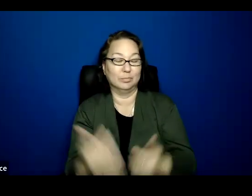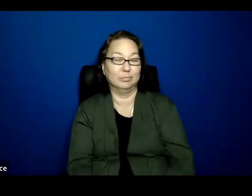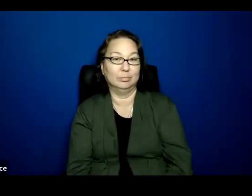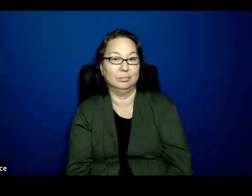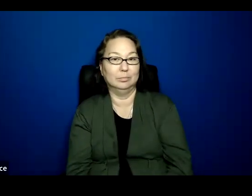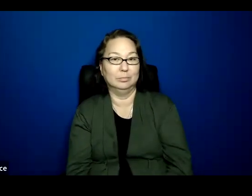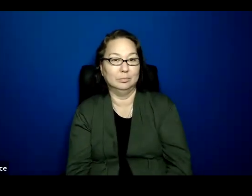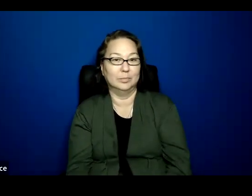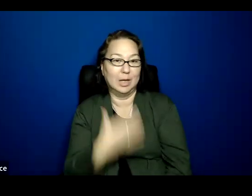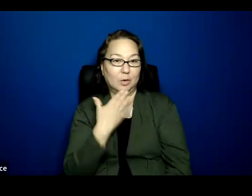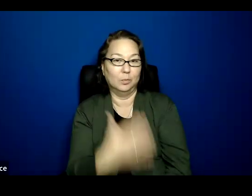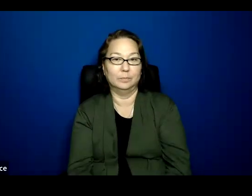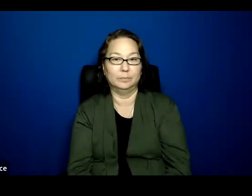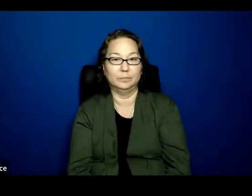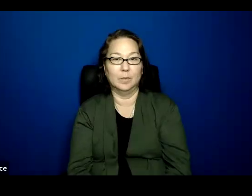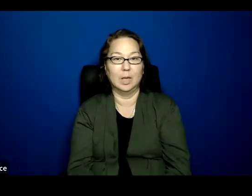Shaquaira Reed.